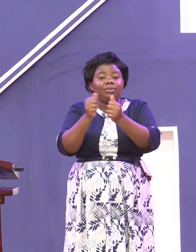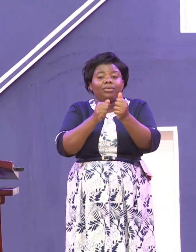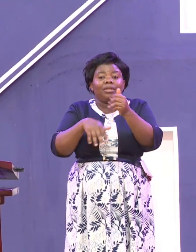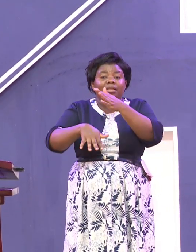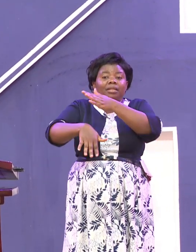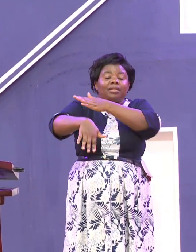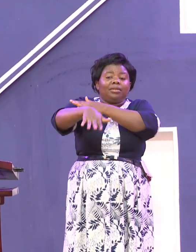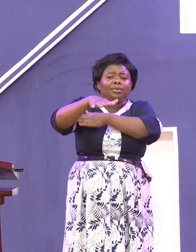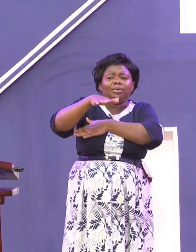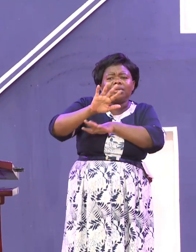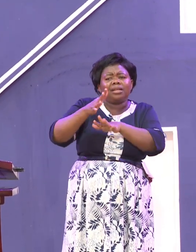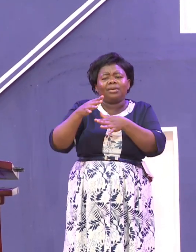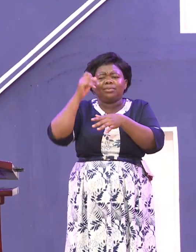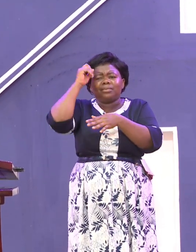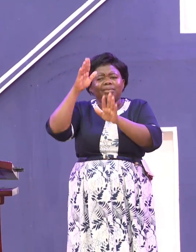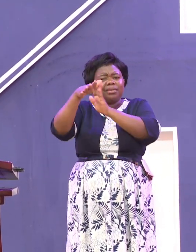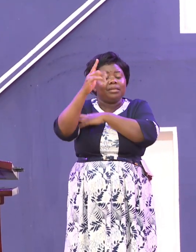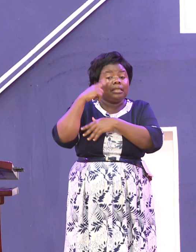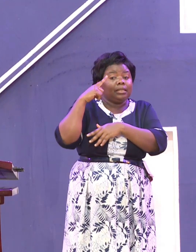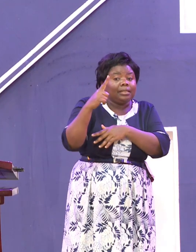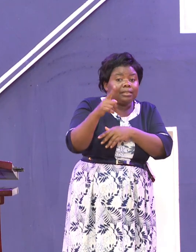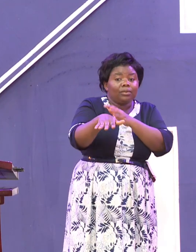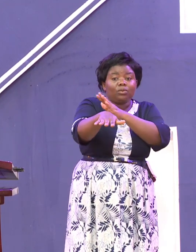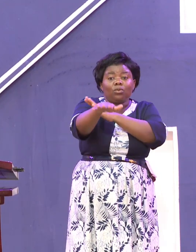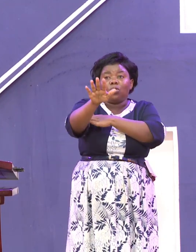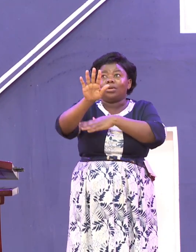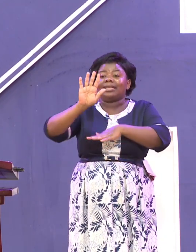mu kutegeera Katonda, alaba nga Katonda ngabo.